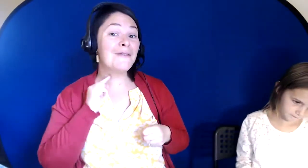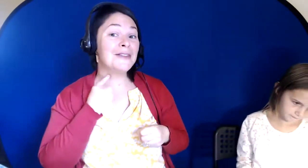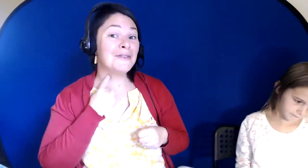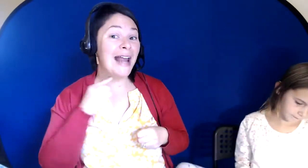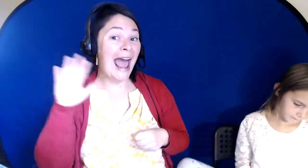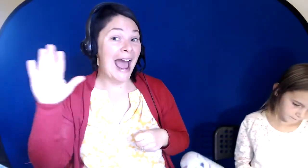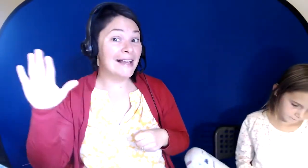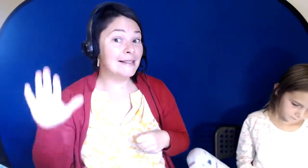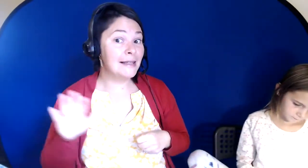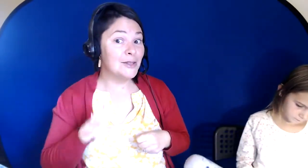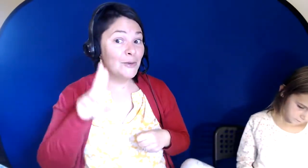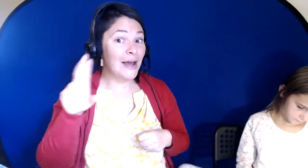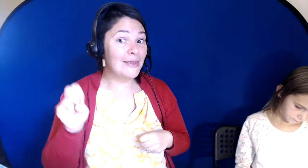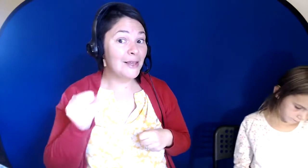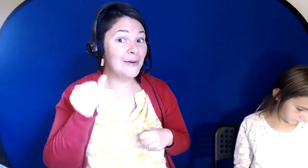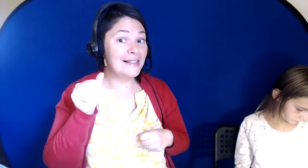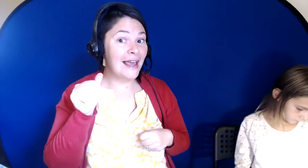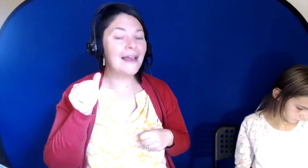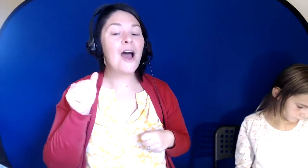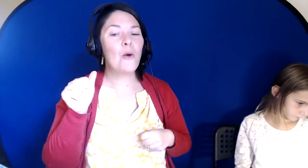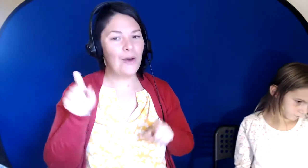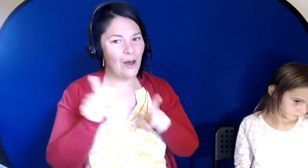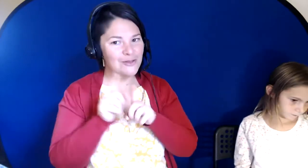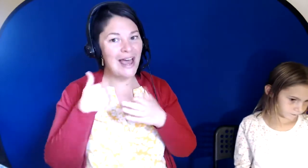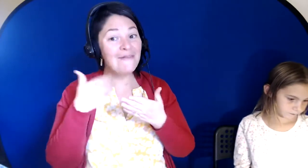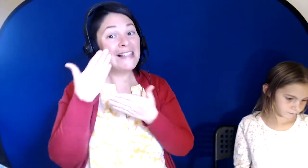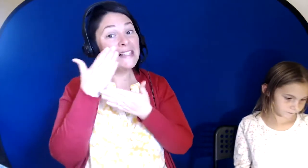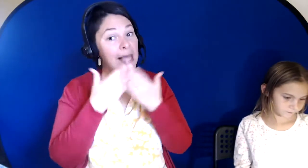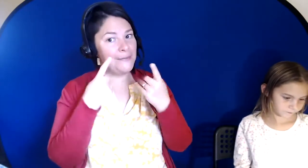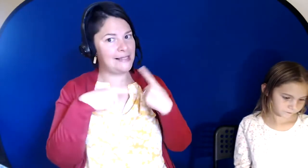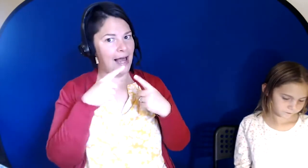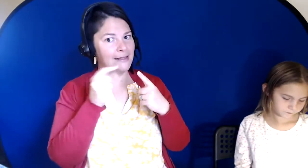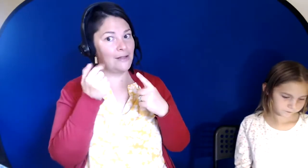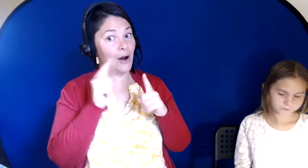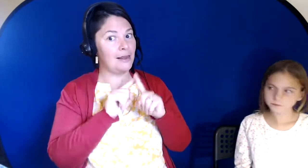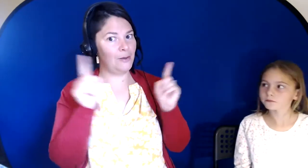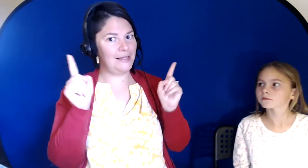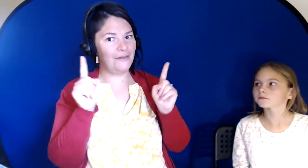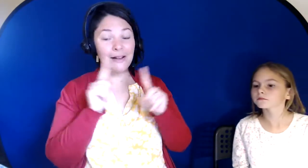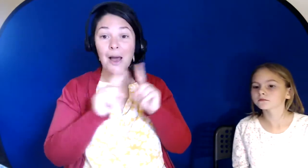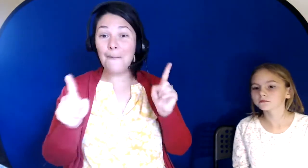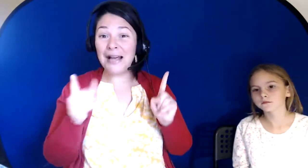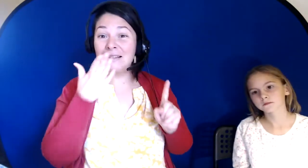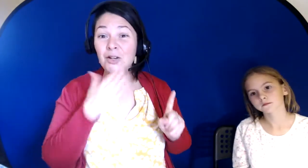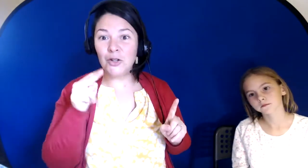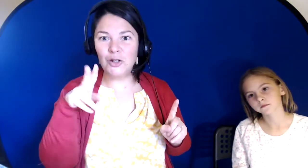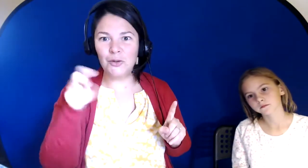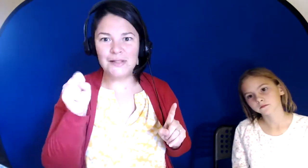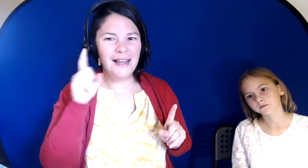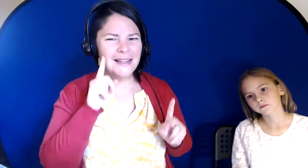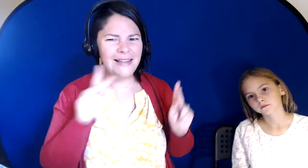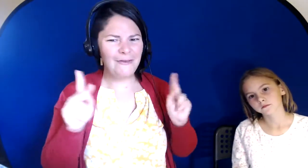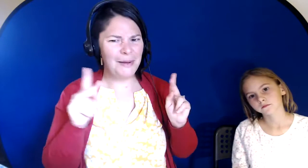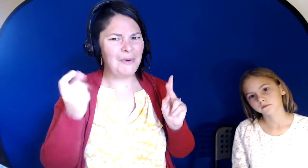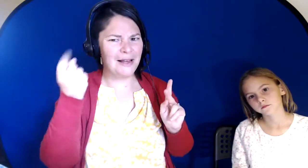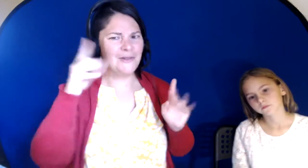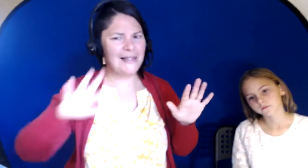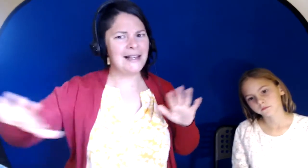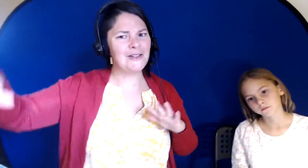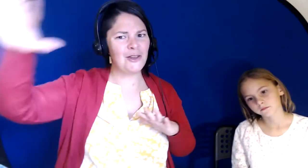different accents throughout the USA, we also have some signs that are a little bit different. But good news, deaf people understand each other all